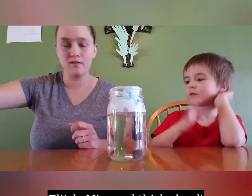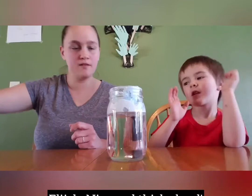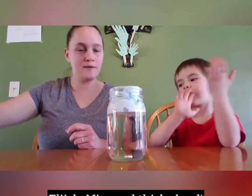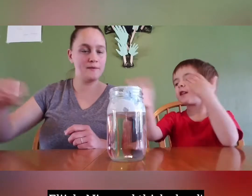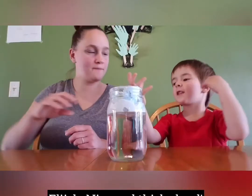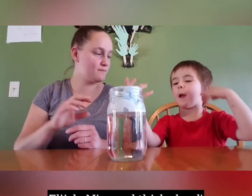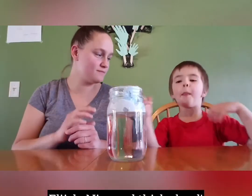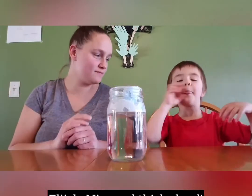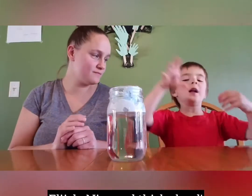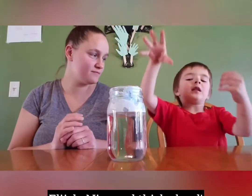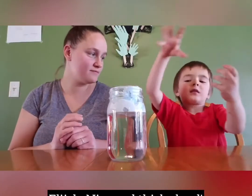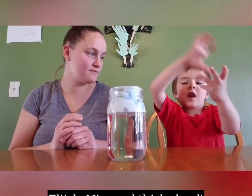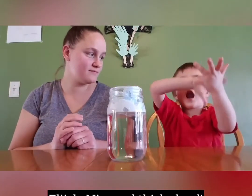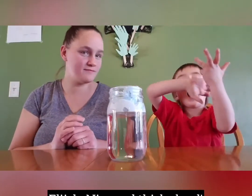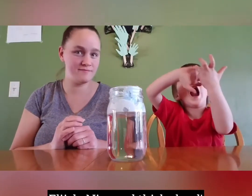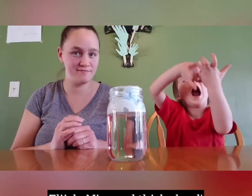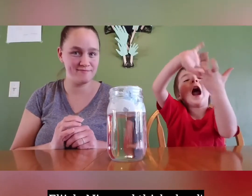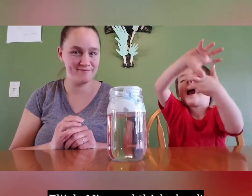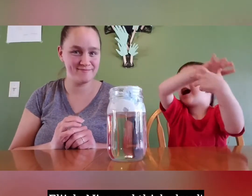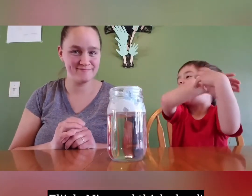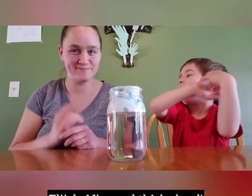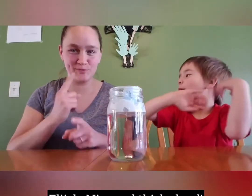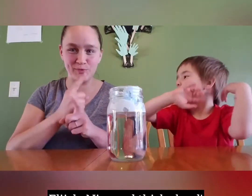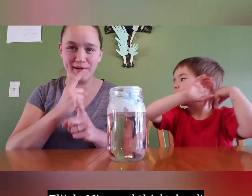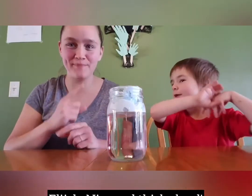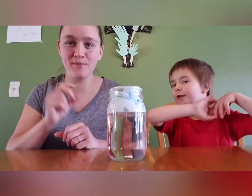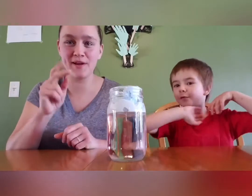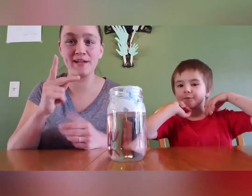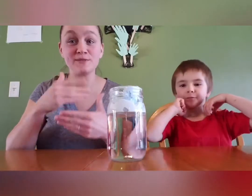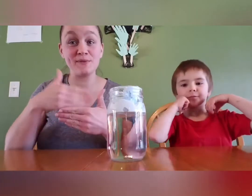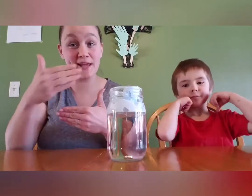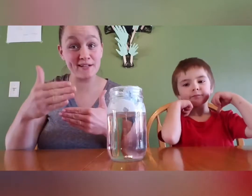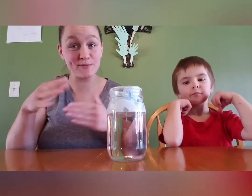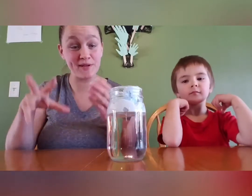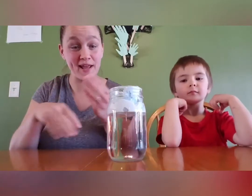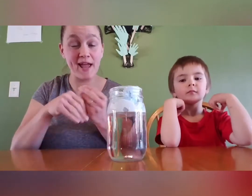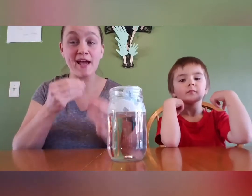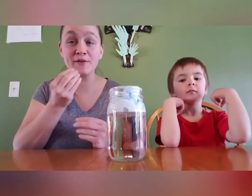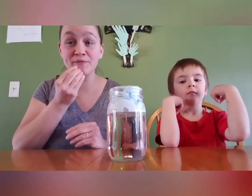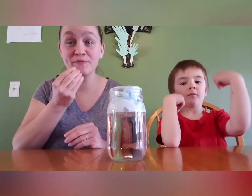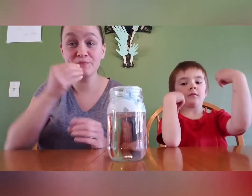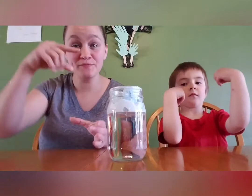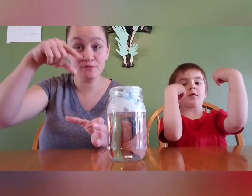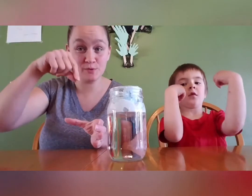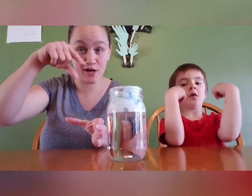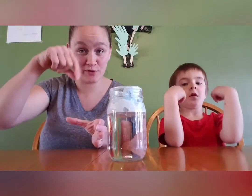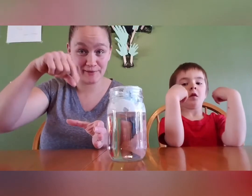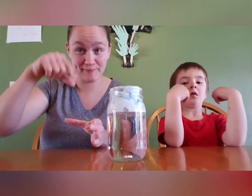That sounds a bit cloud. Right. Okay, so next we're gonna add food coloring.